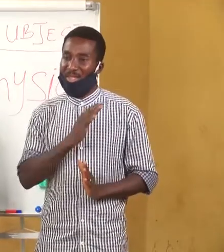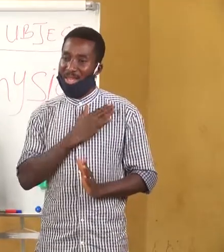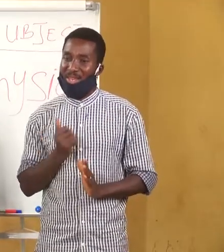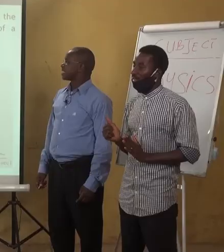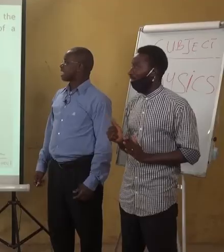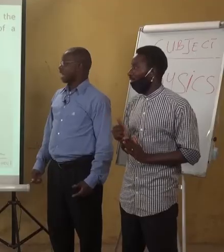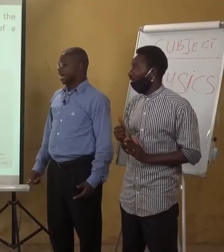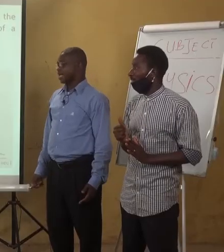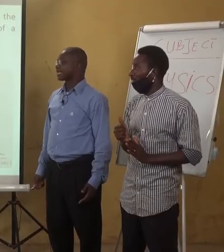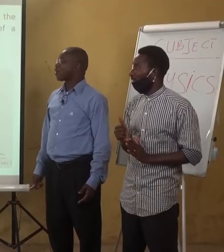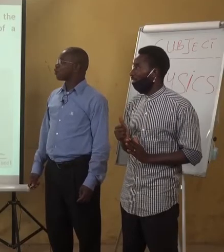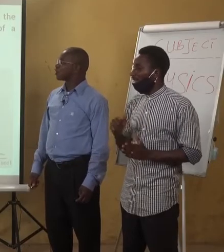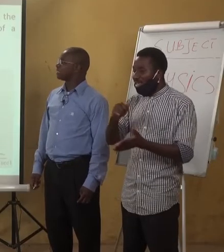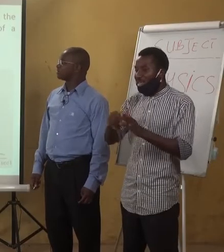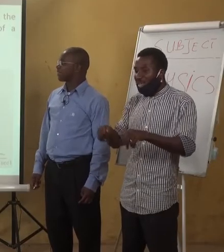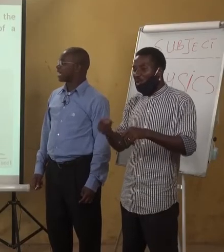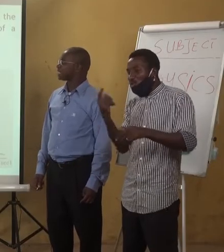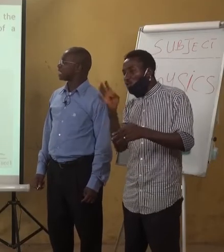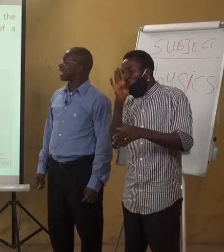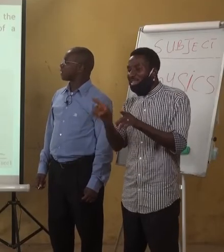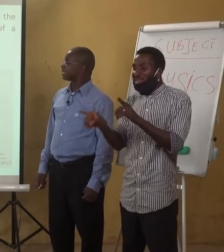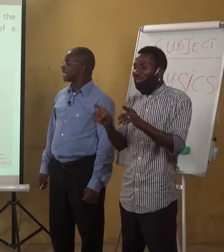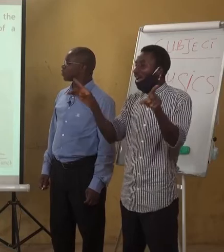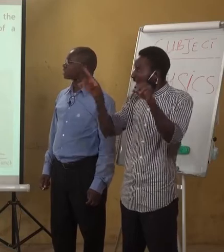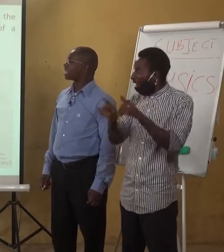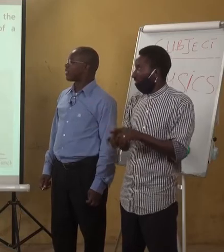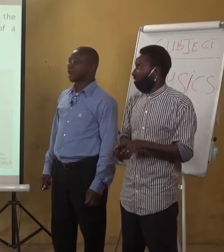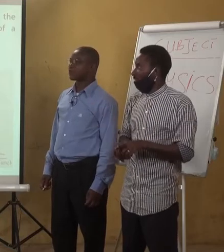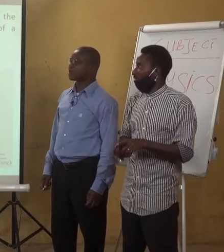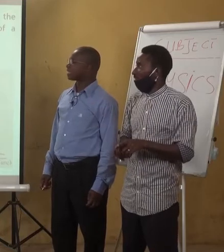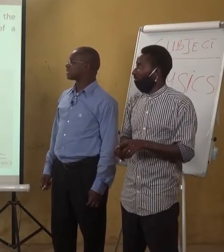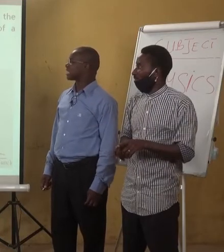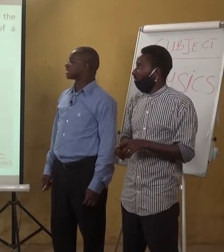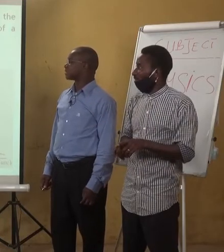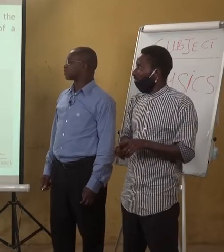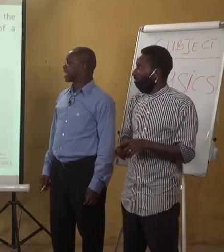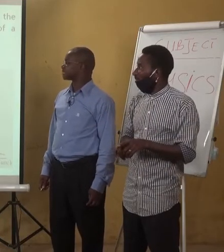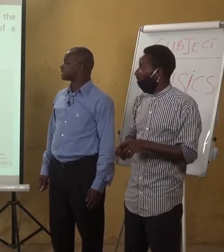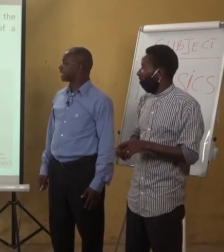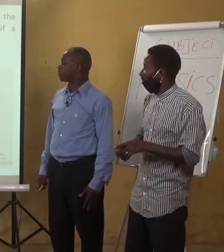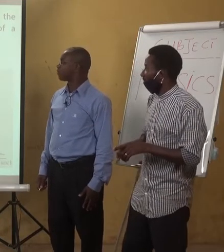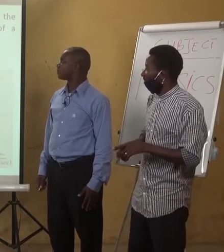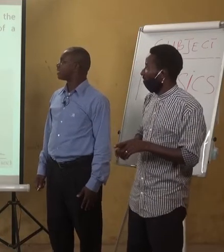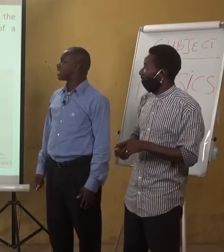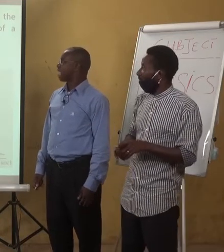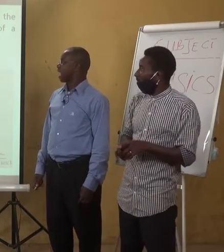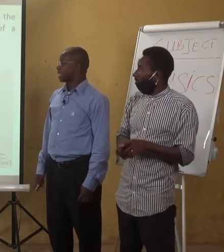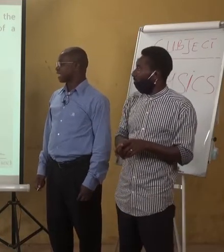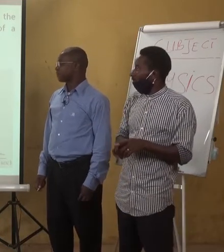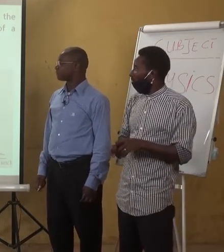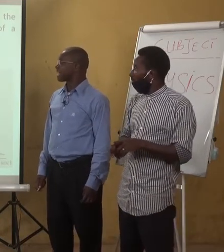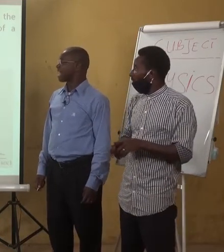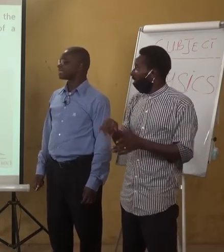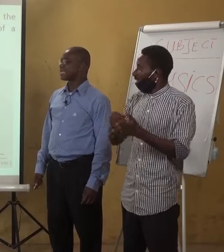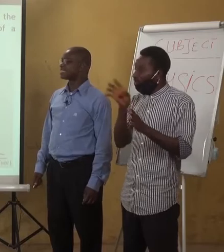And it can also be defined, our decay constant, apart from the mathematical expression expressed above, it